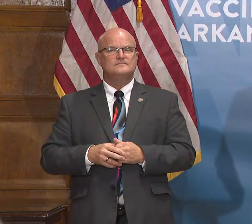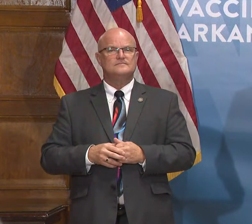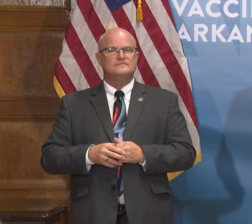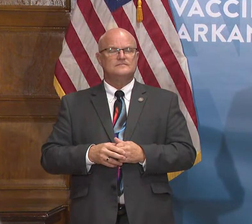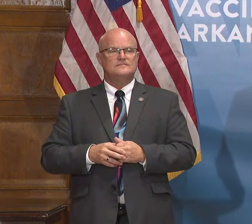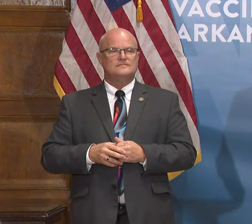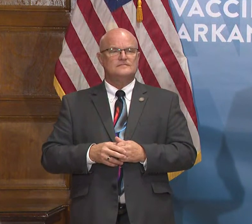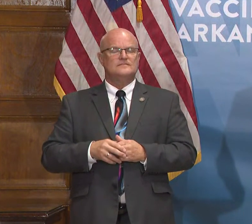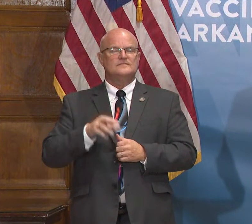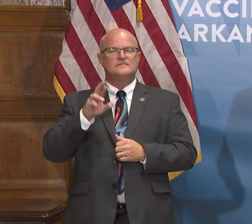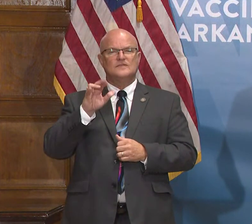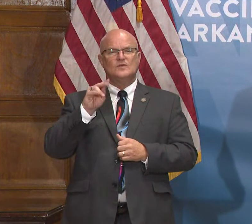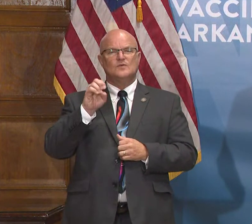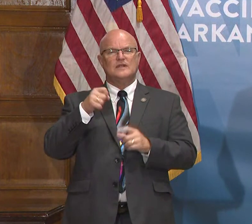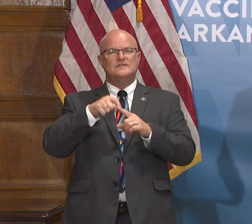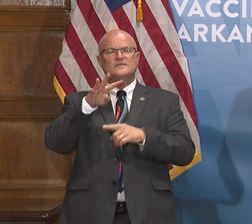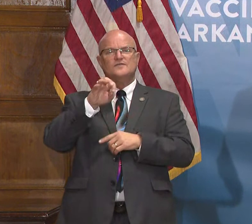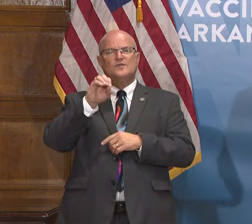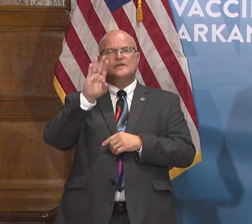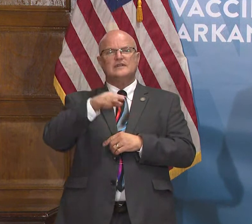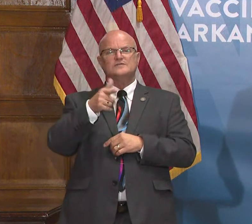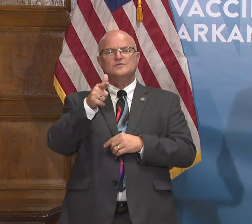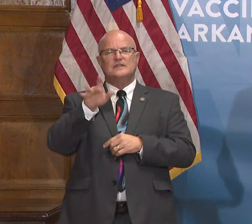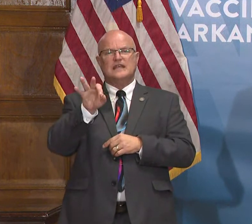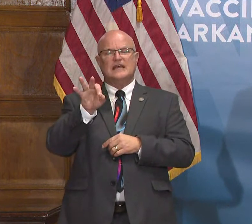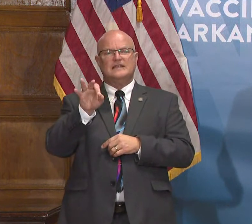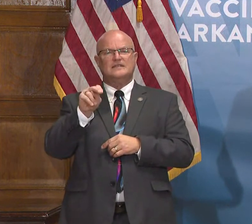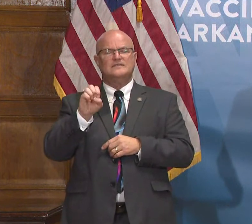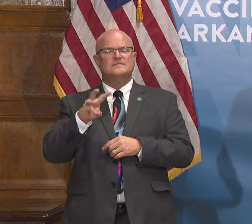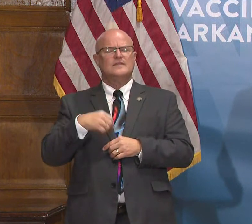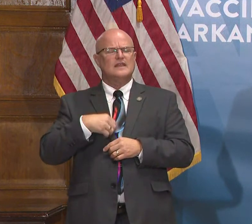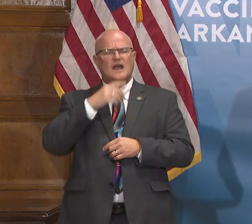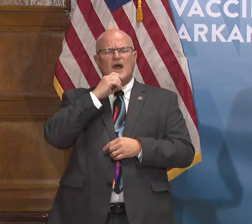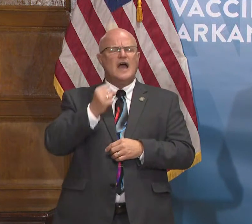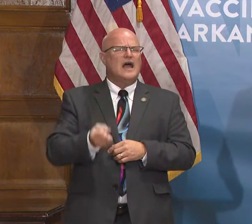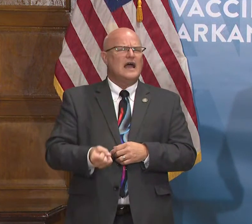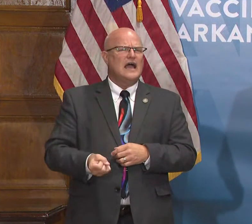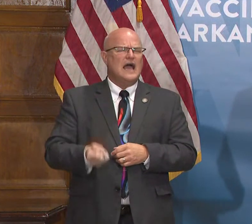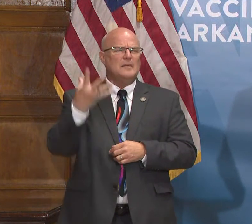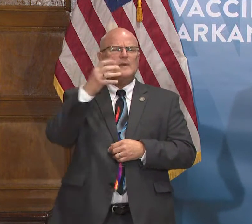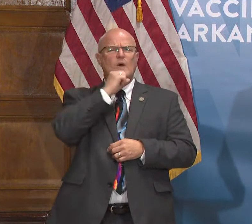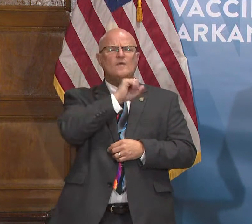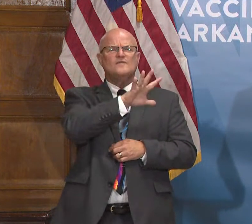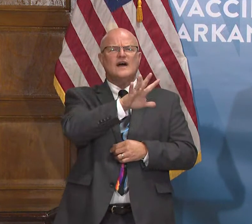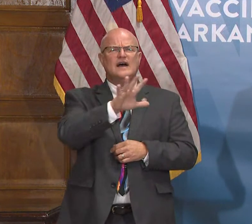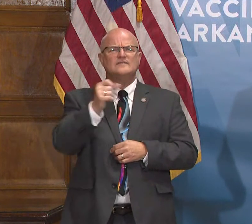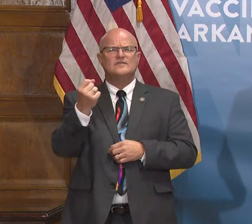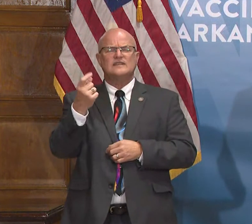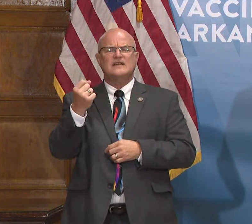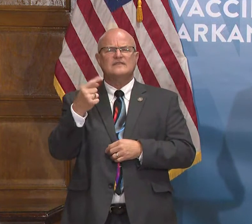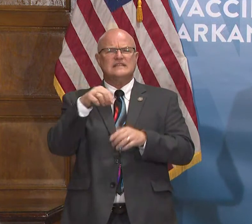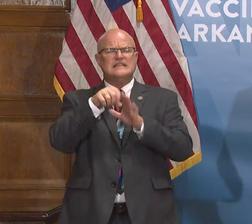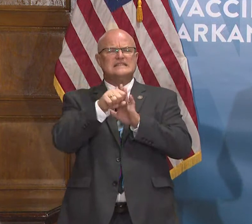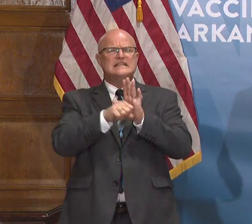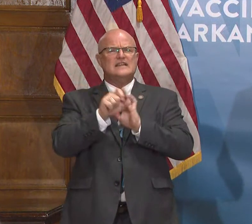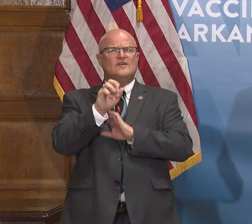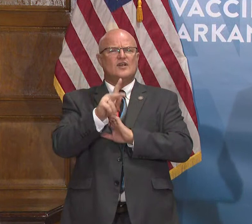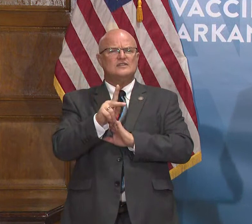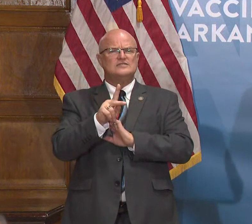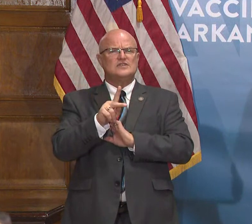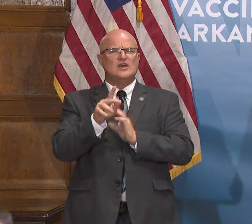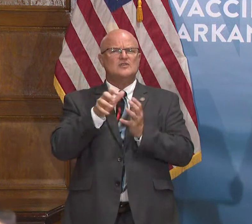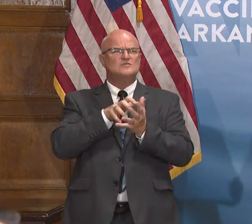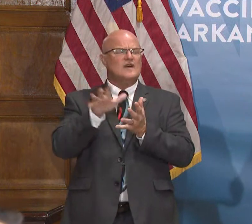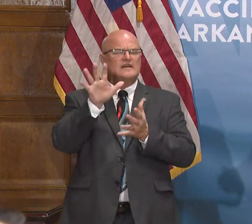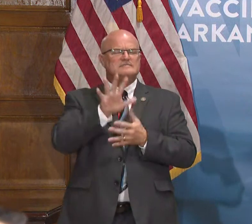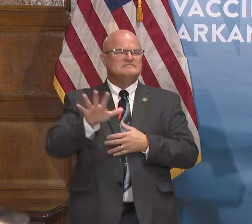Rains, 4029 News. Do we have an idea approximately how many 5 to 11-year-olds are in the state of Arkansas, roughly?